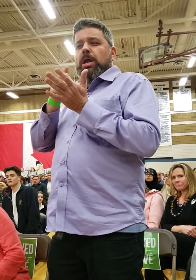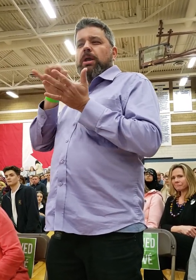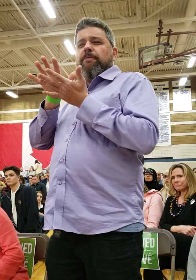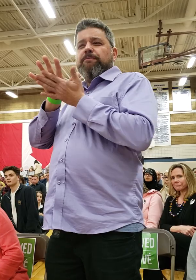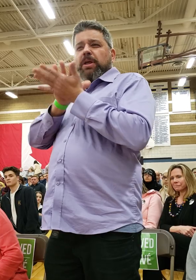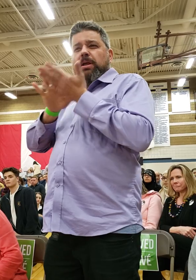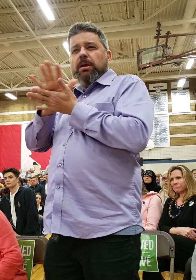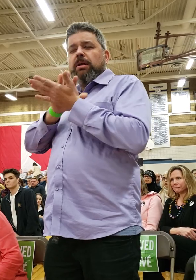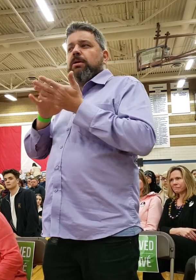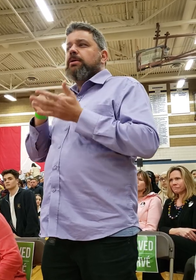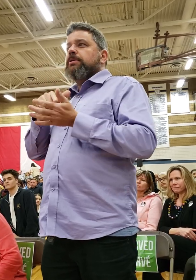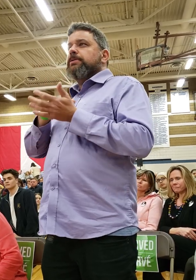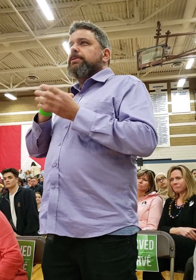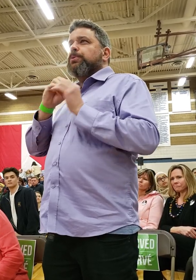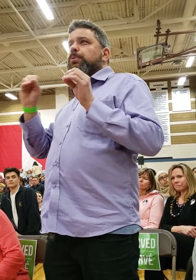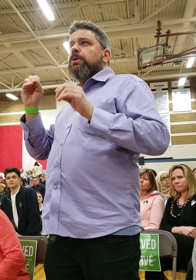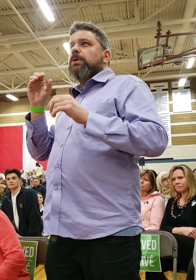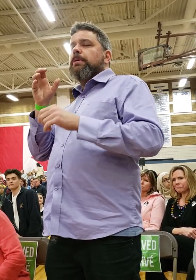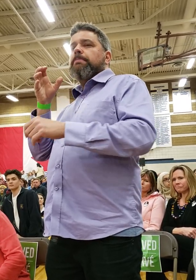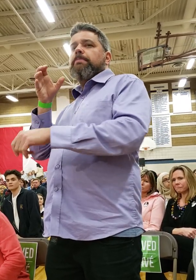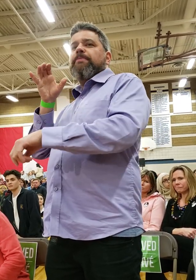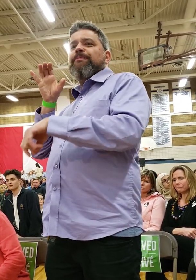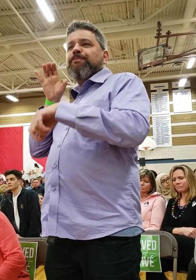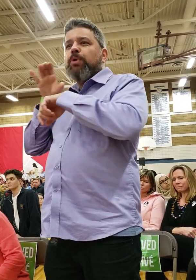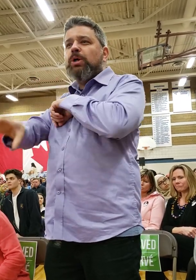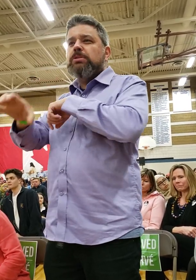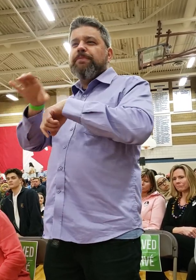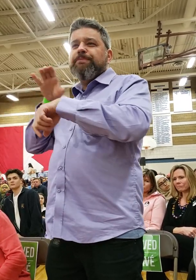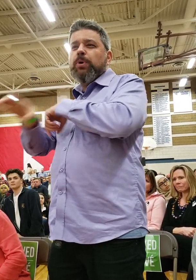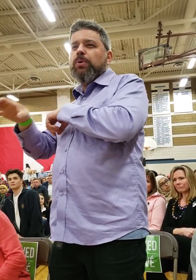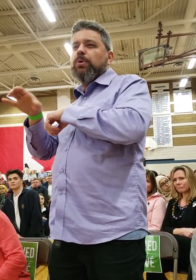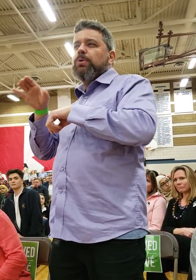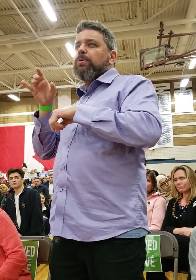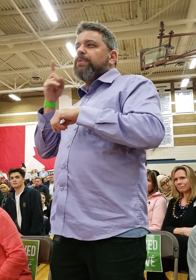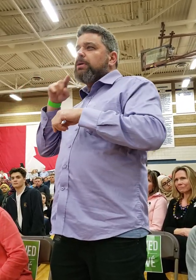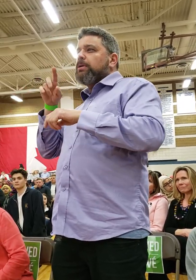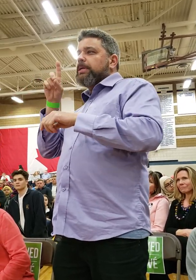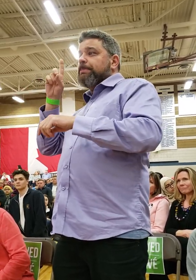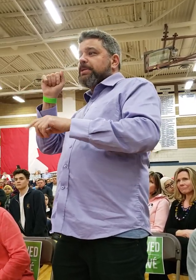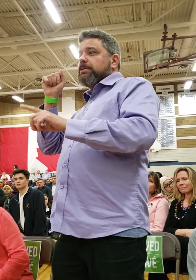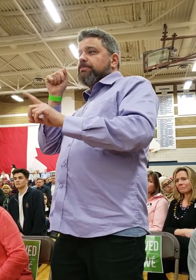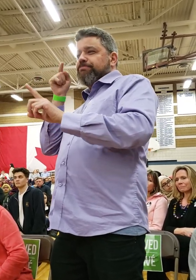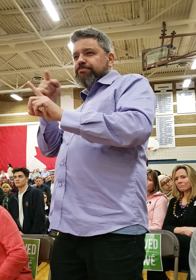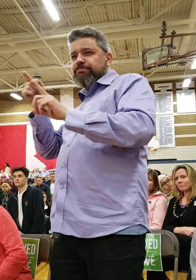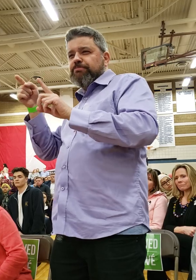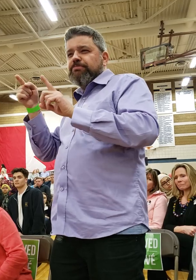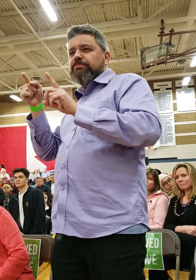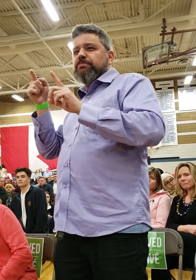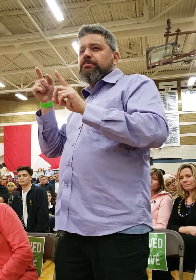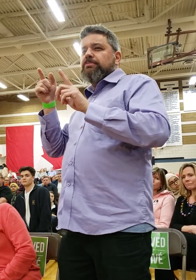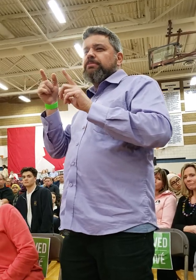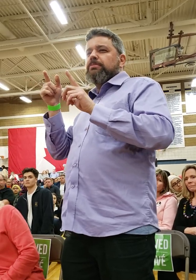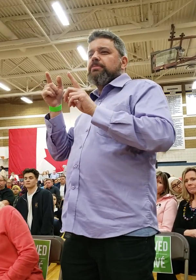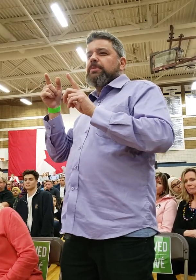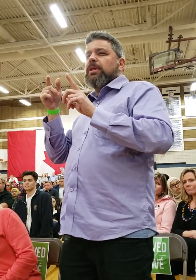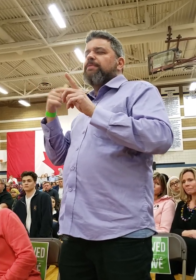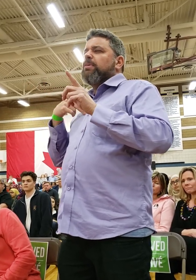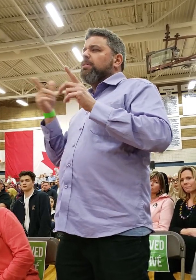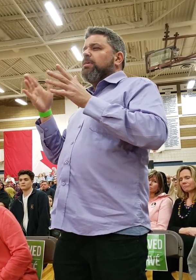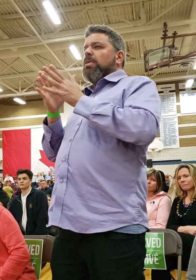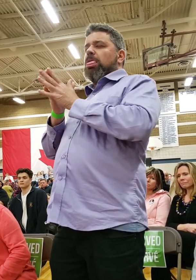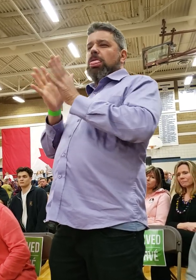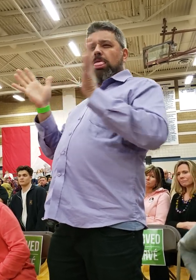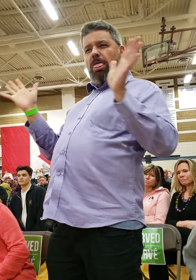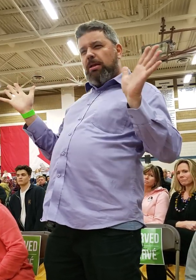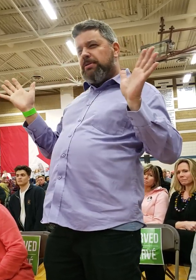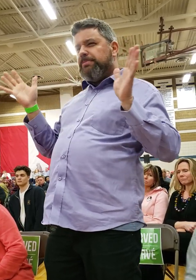on things, I think, but it's still kind of vague. It's still kind of weak. It doesn't really address, it certainly doesn't have the enforcement